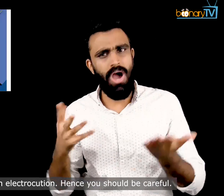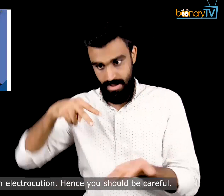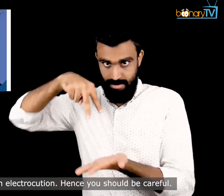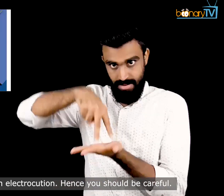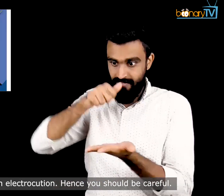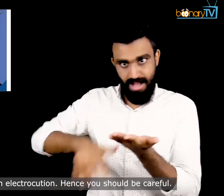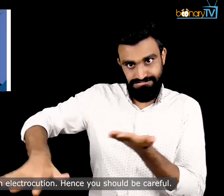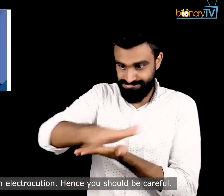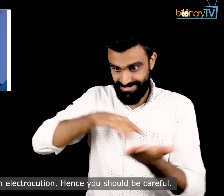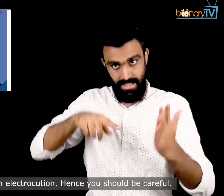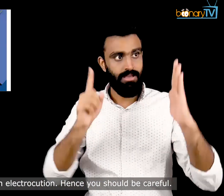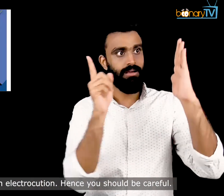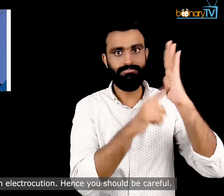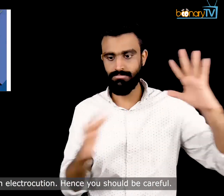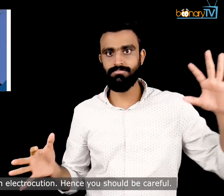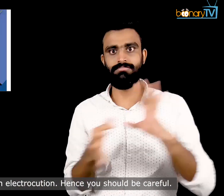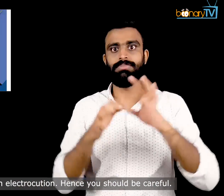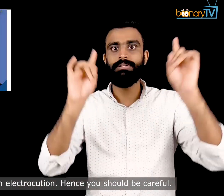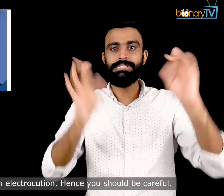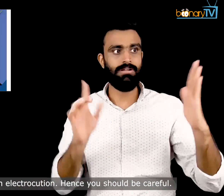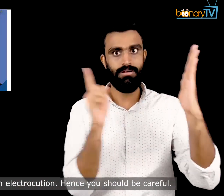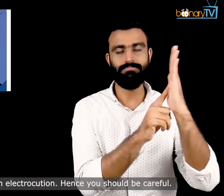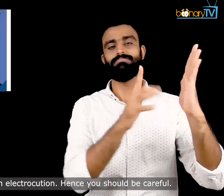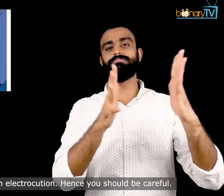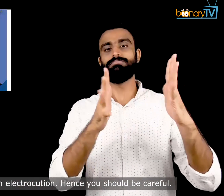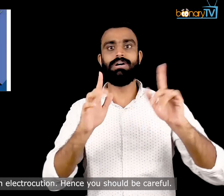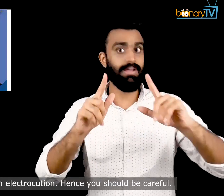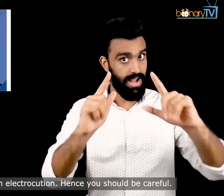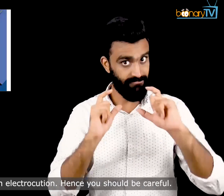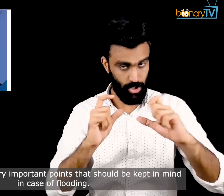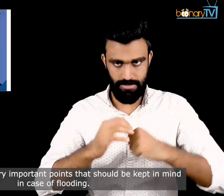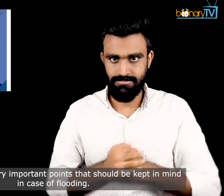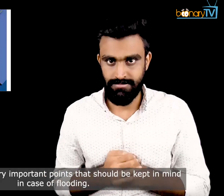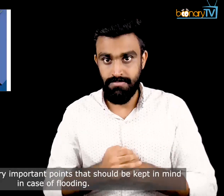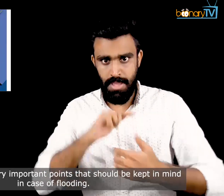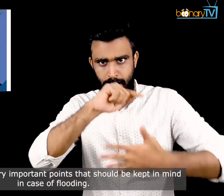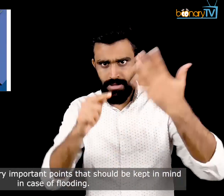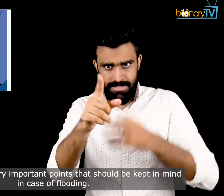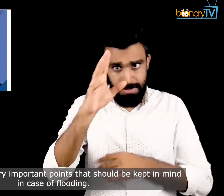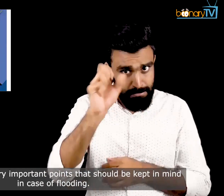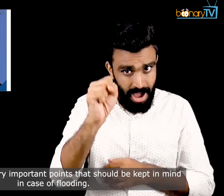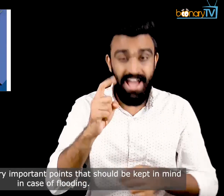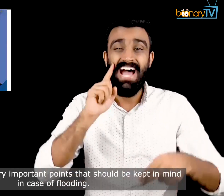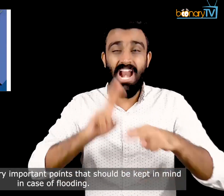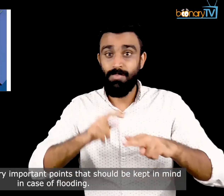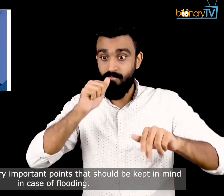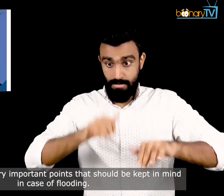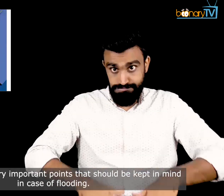an electrocution. Hence, you should be careful. These are some very important points that should be kept in mind in case